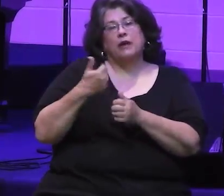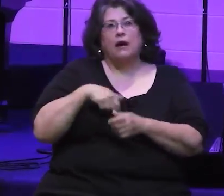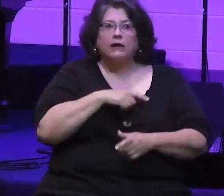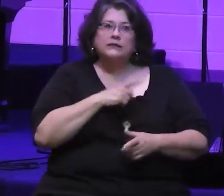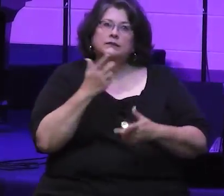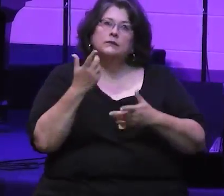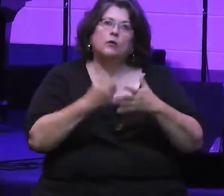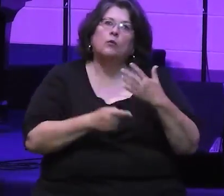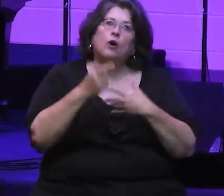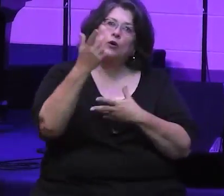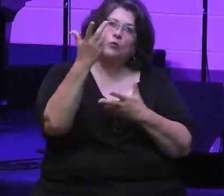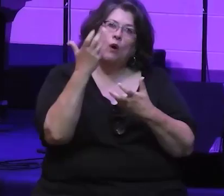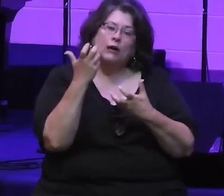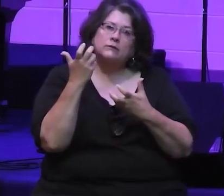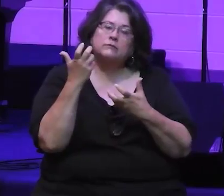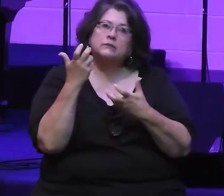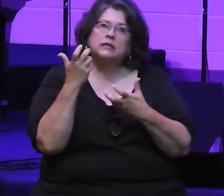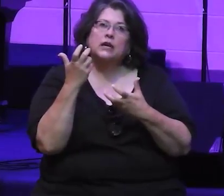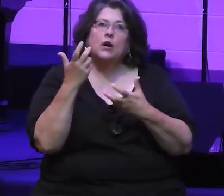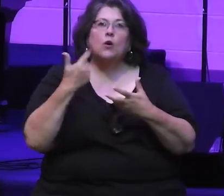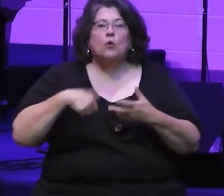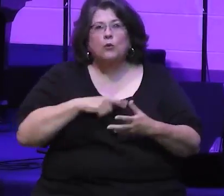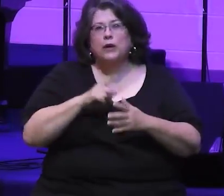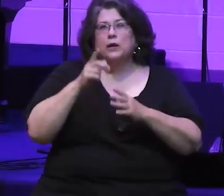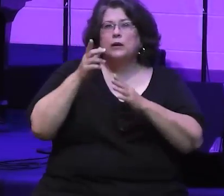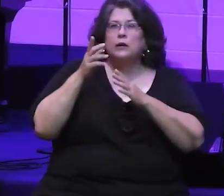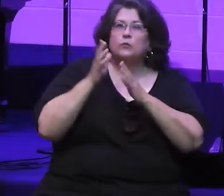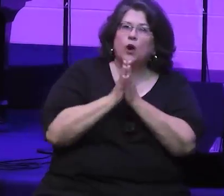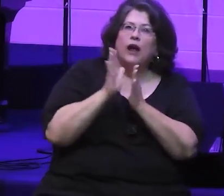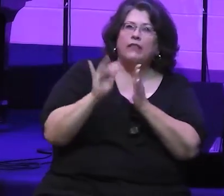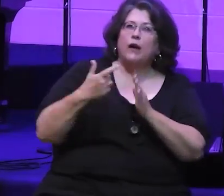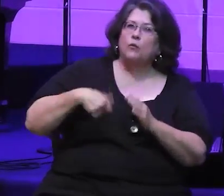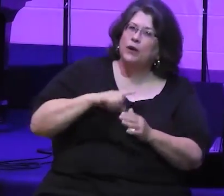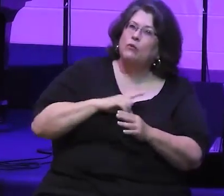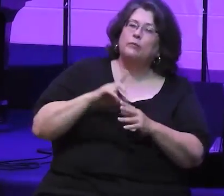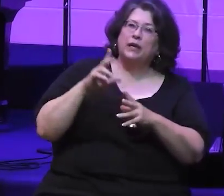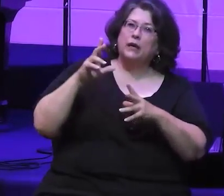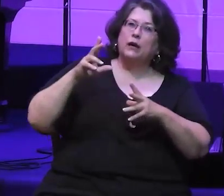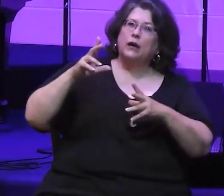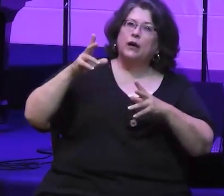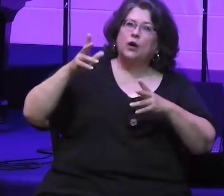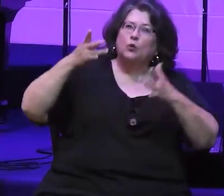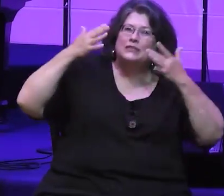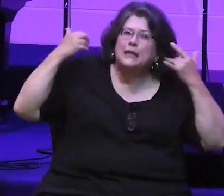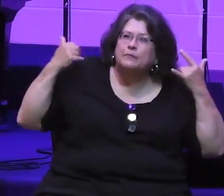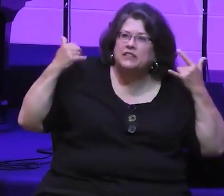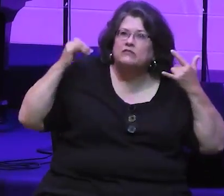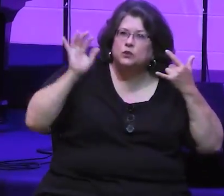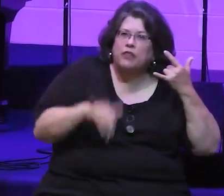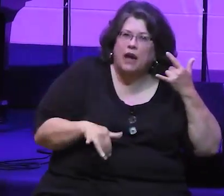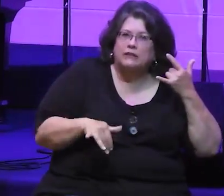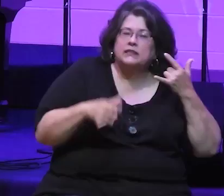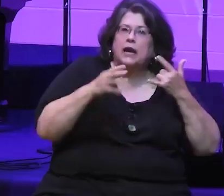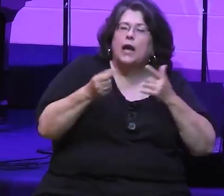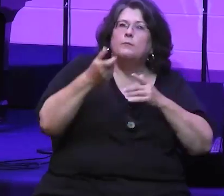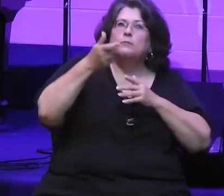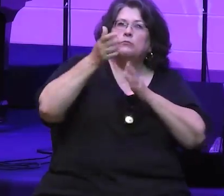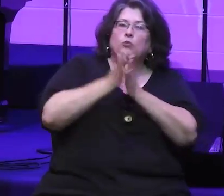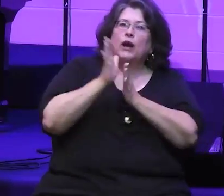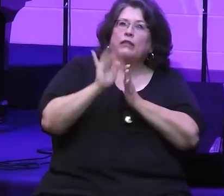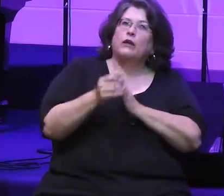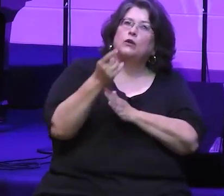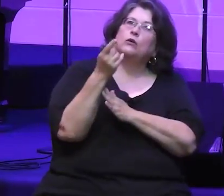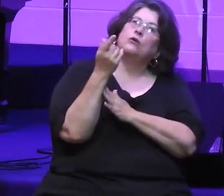we pray that we would be receptive. We pray that we would be open to what you are doing in our midst, and that ultimately your